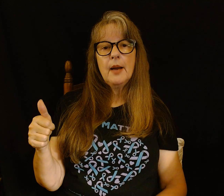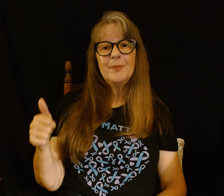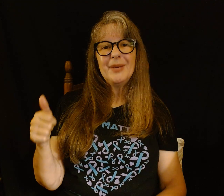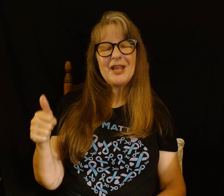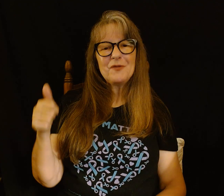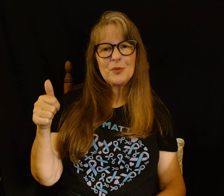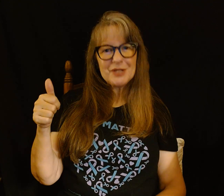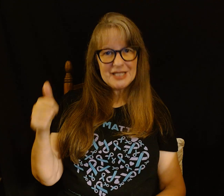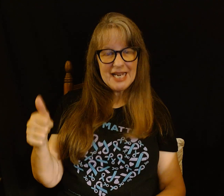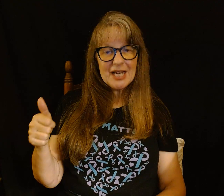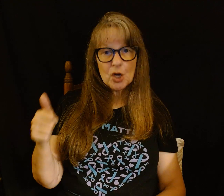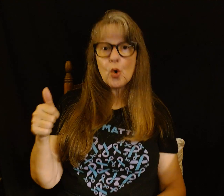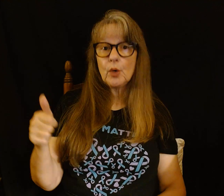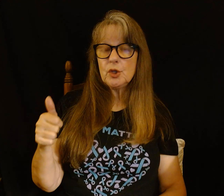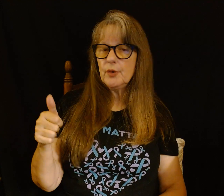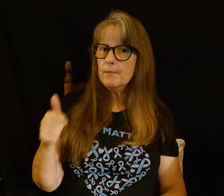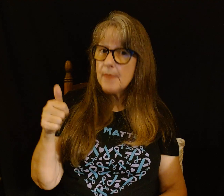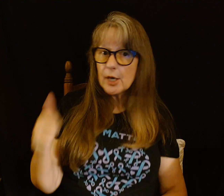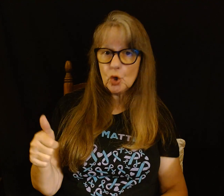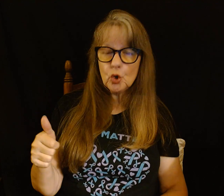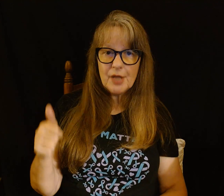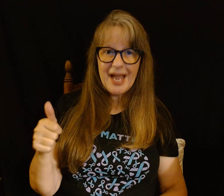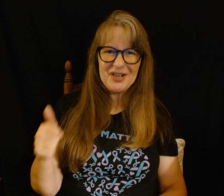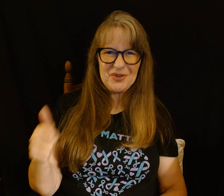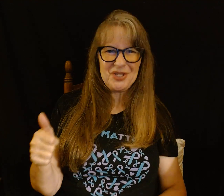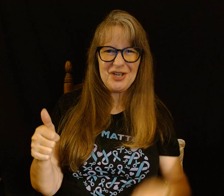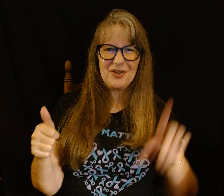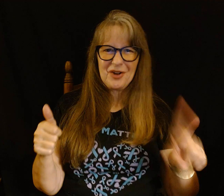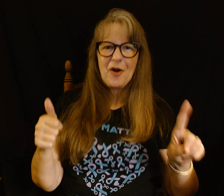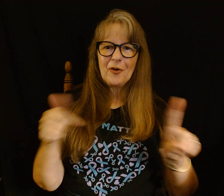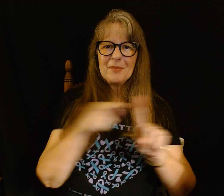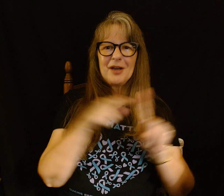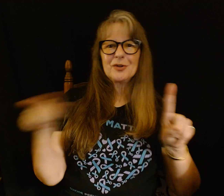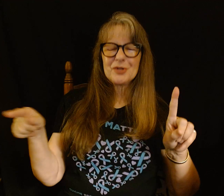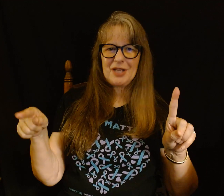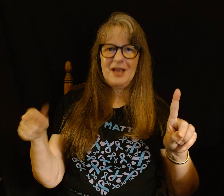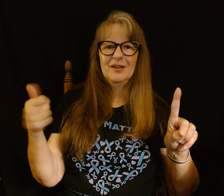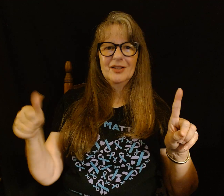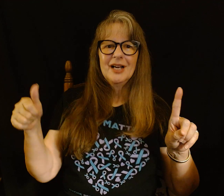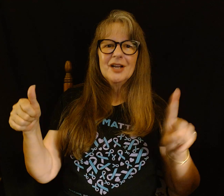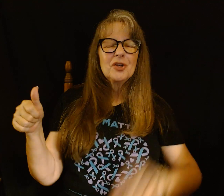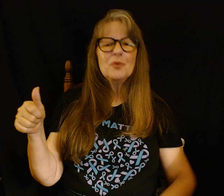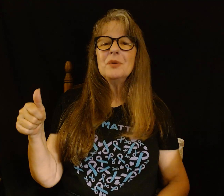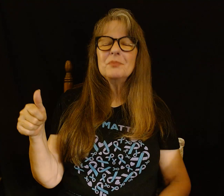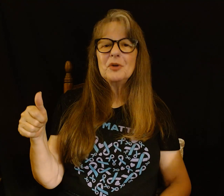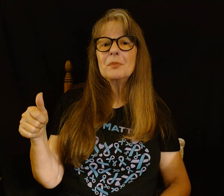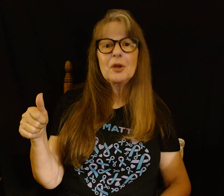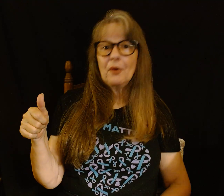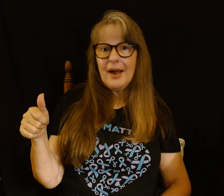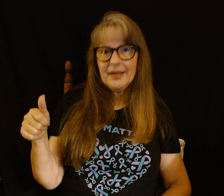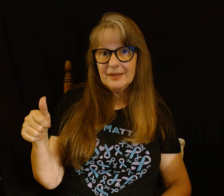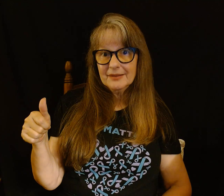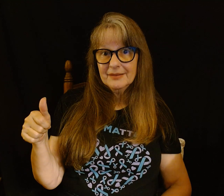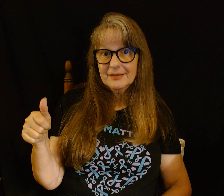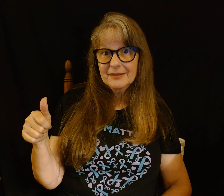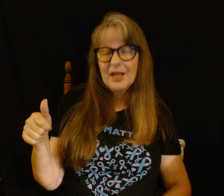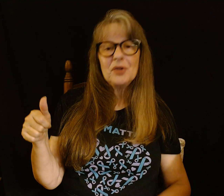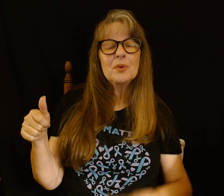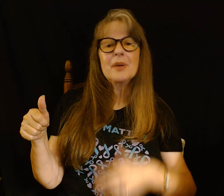but if it was a 10 according to the medical diagnosis or the medical scale, you would be crying and you wouldn't be able to